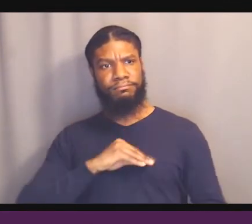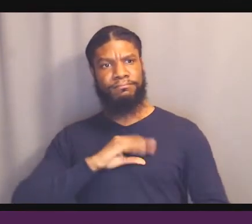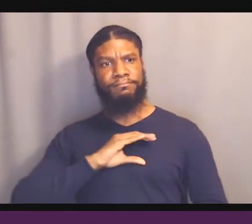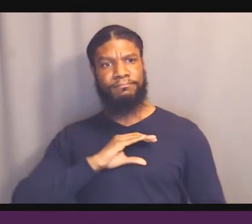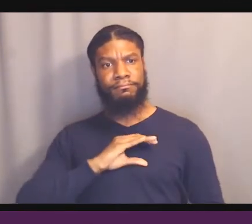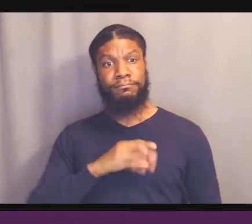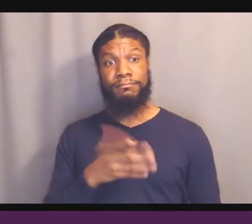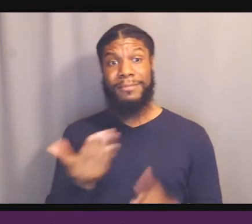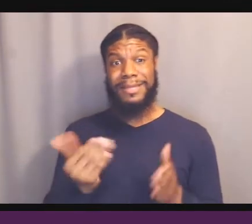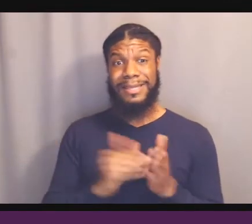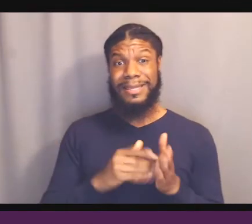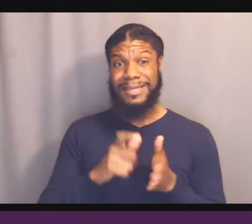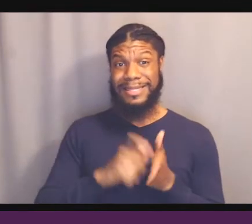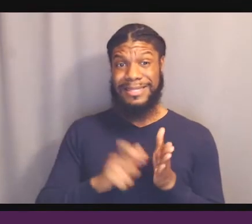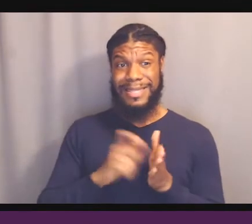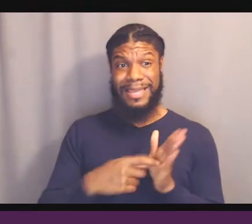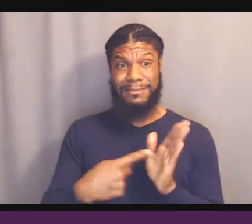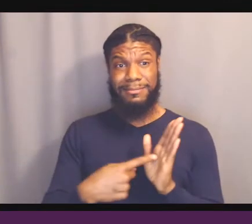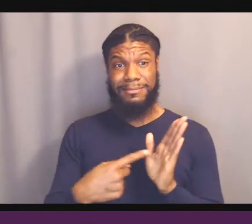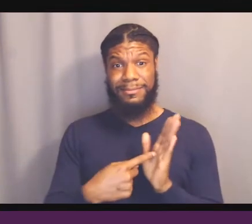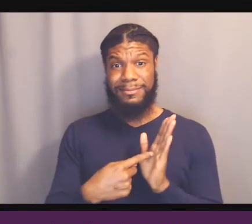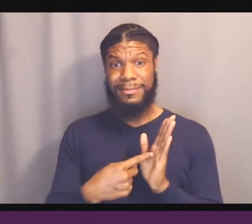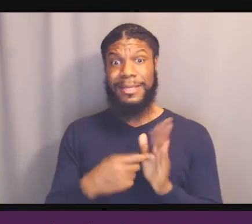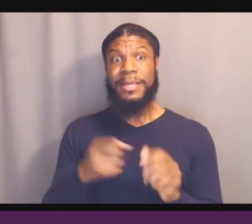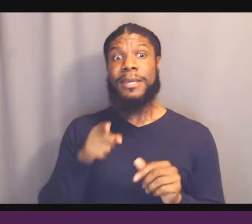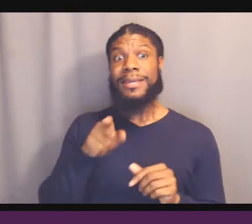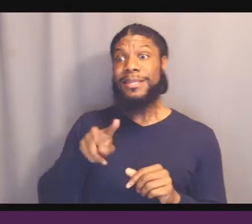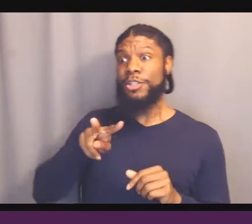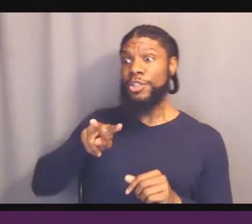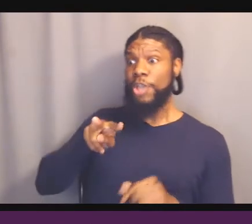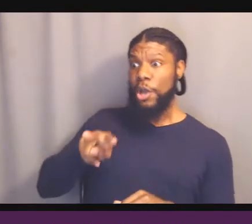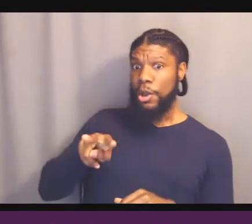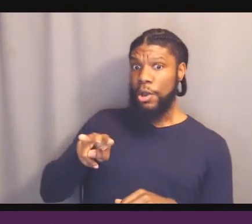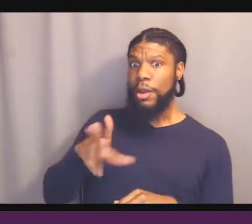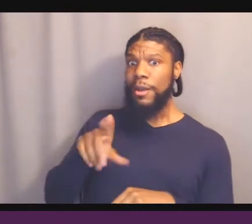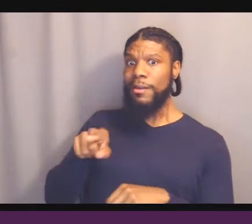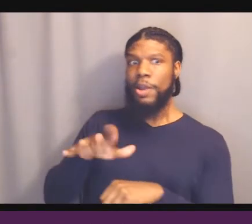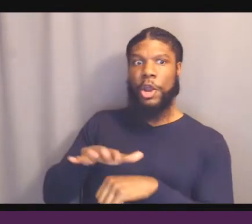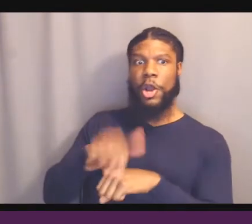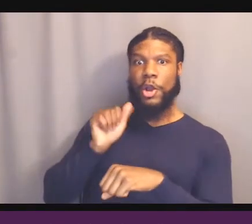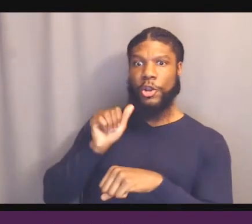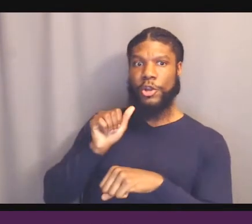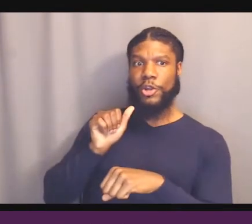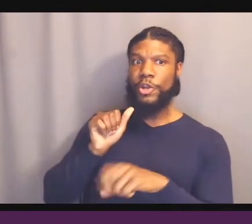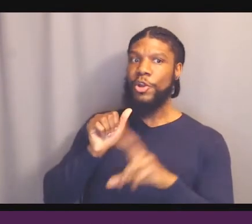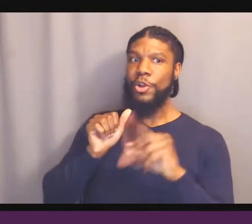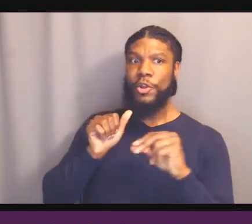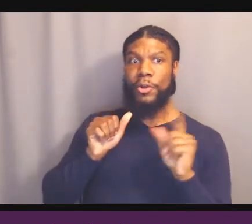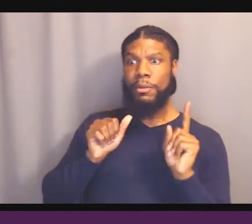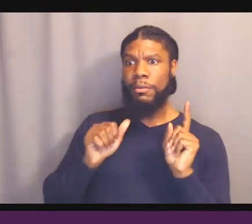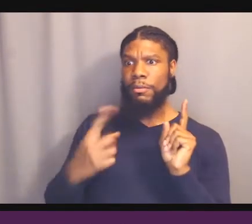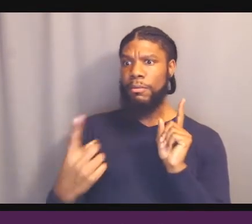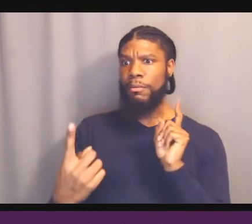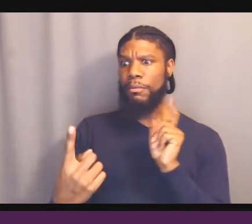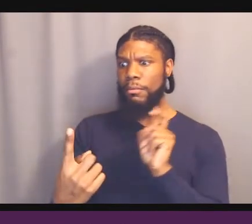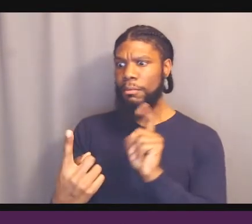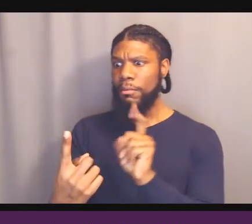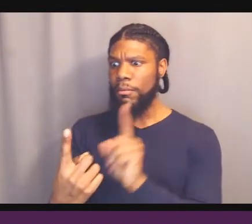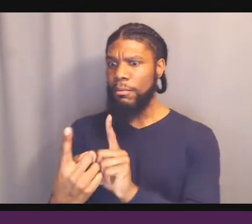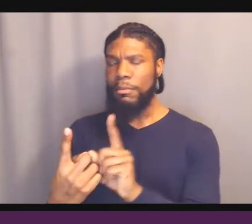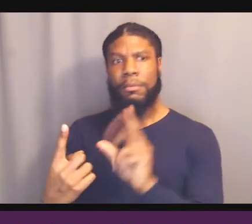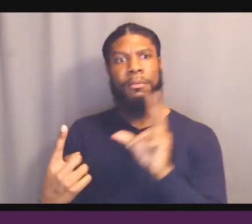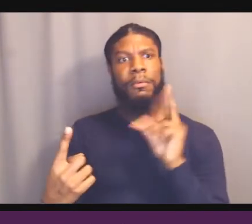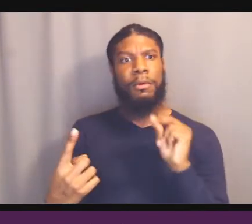her to him. Okay. Listen, he didn't go to her. He called her to him. Now watch